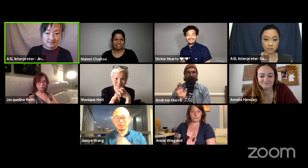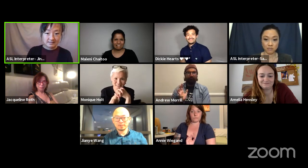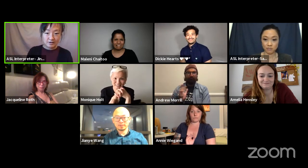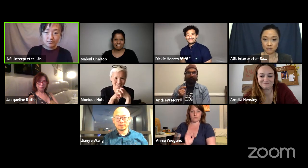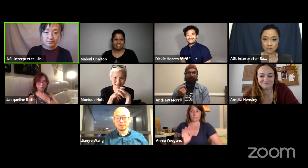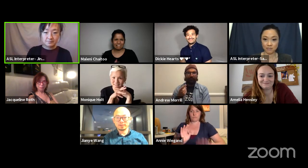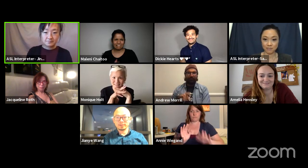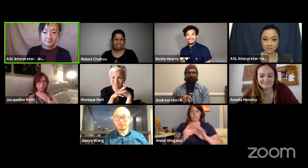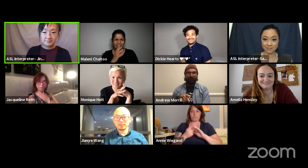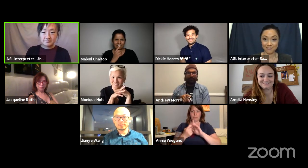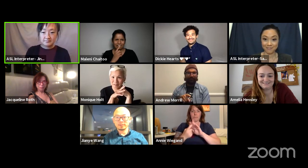Oh.